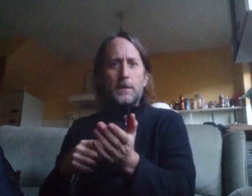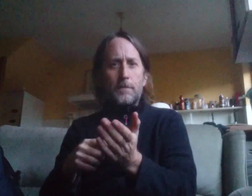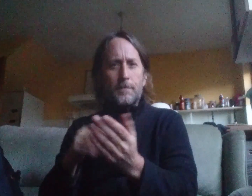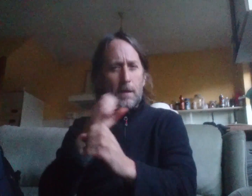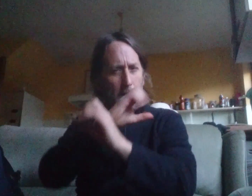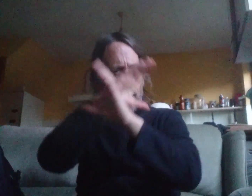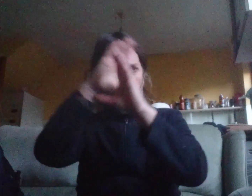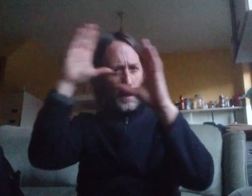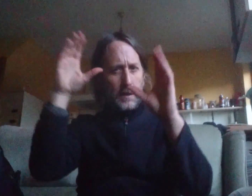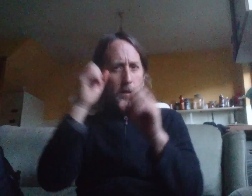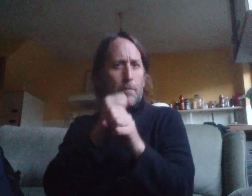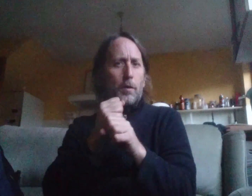cultural status.